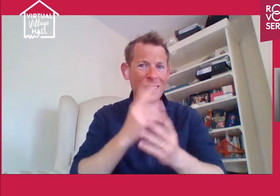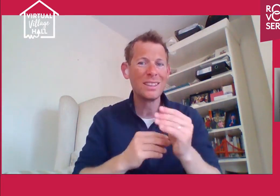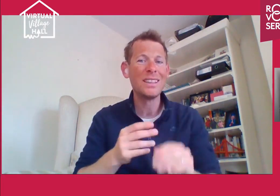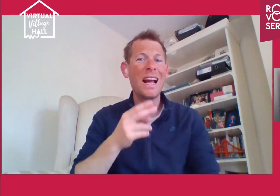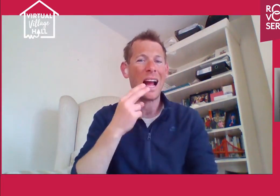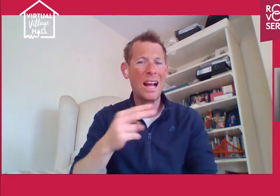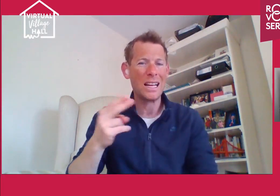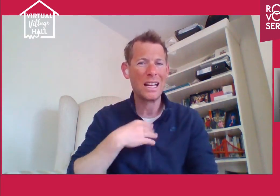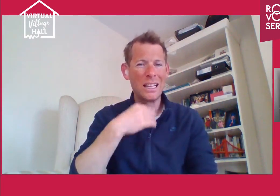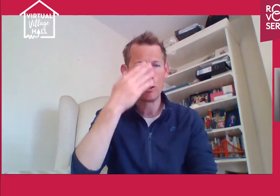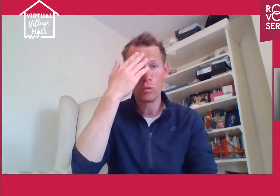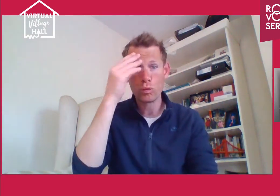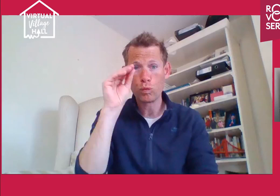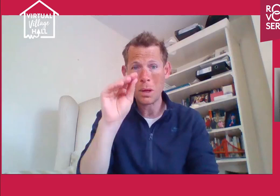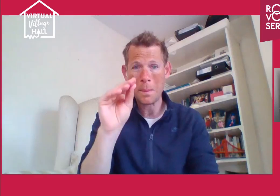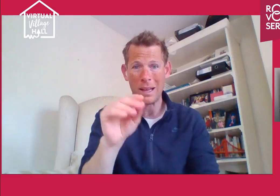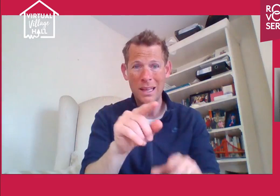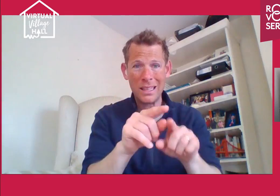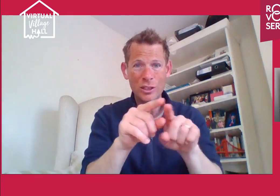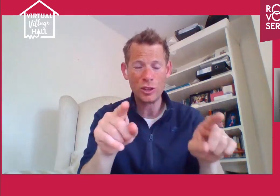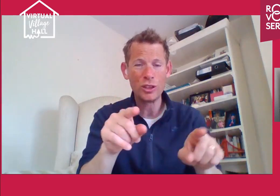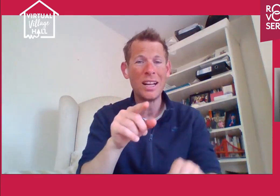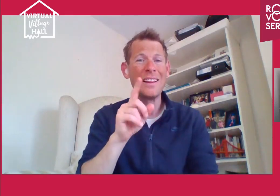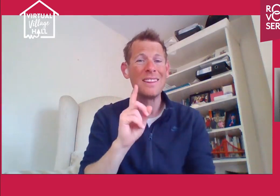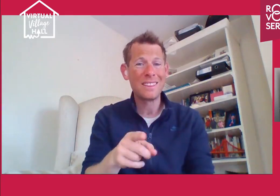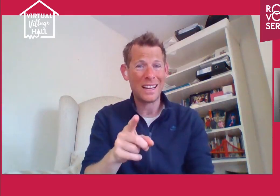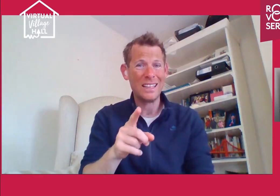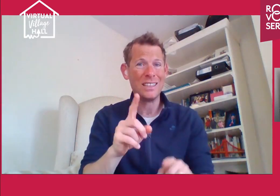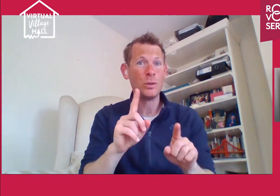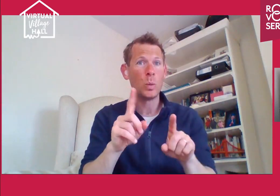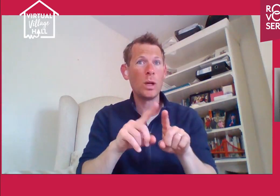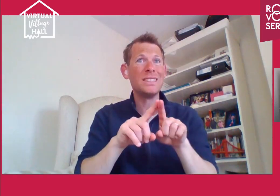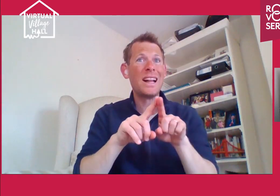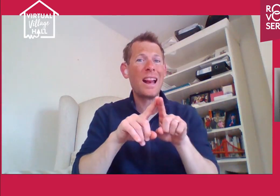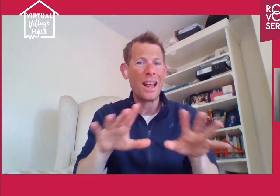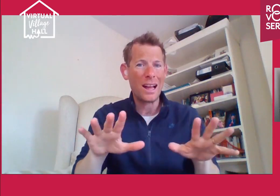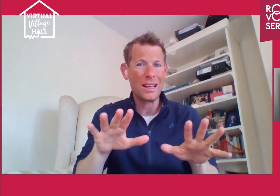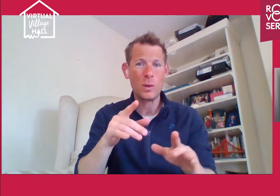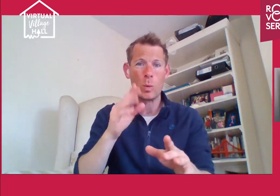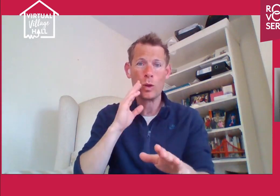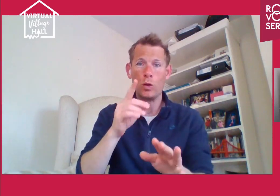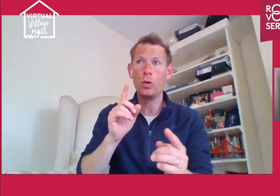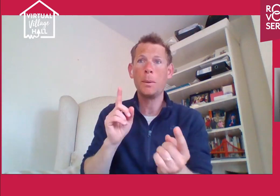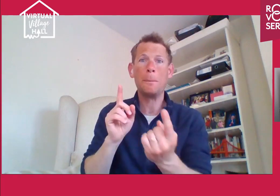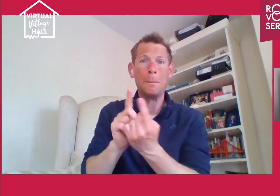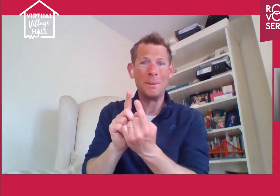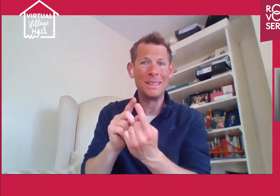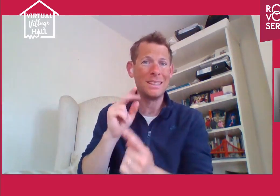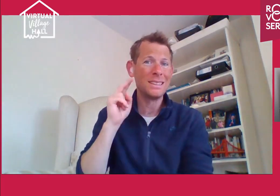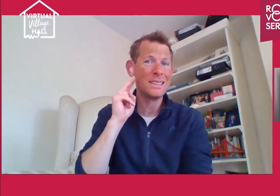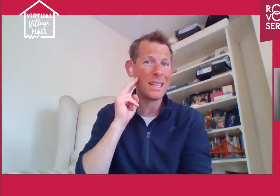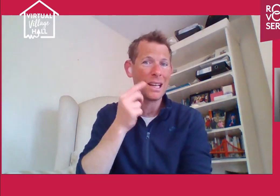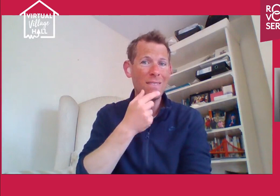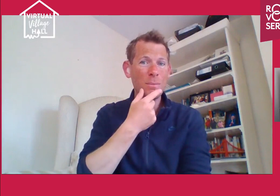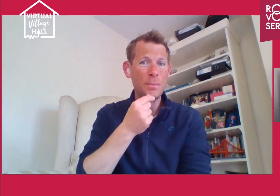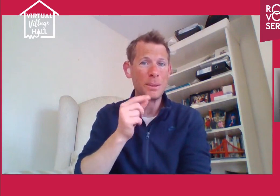It's all part of the learning experience. And I just want to remind you that that's what it's like whenever you meet deaf